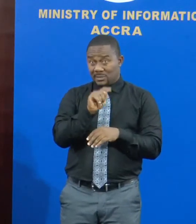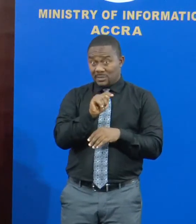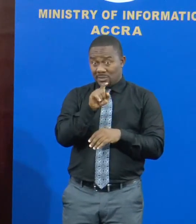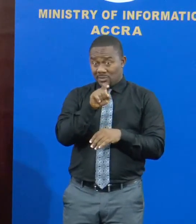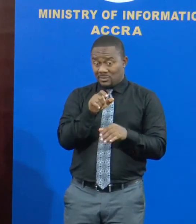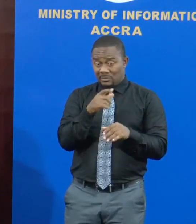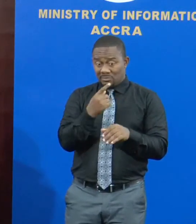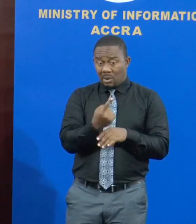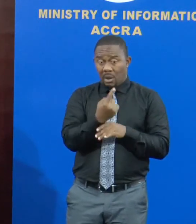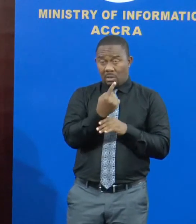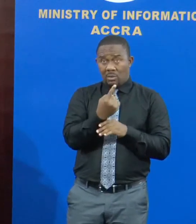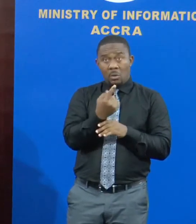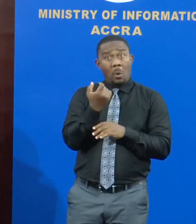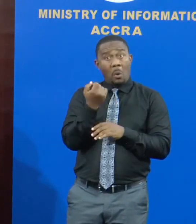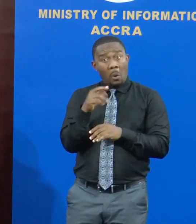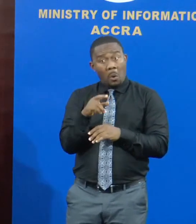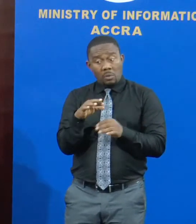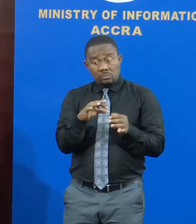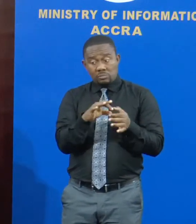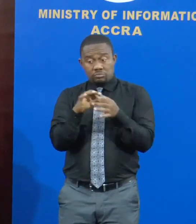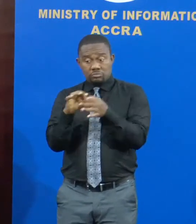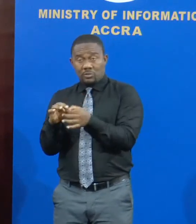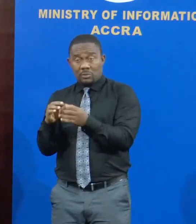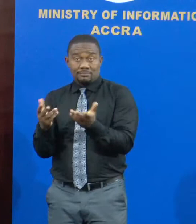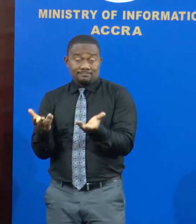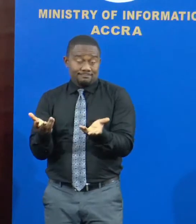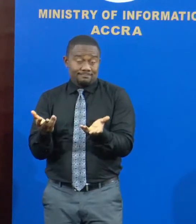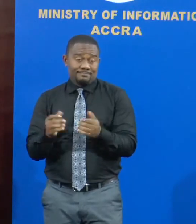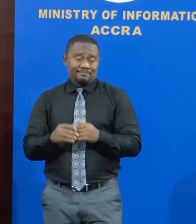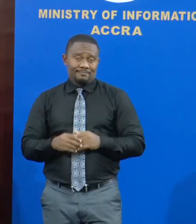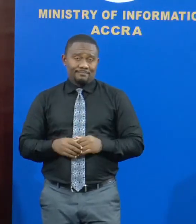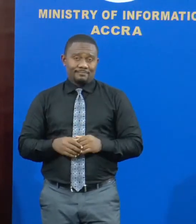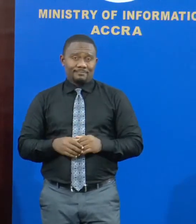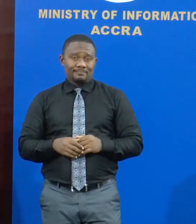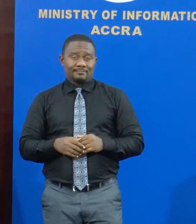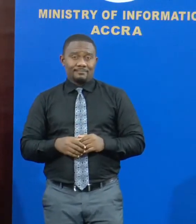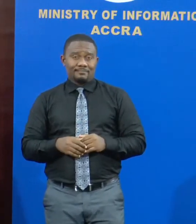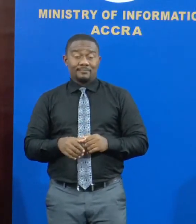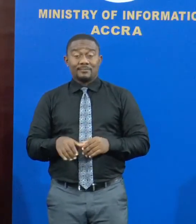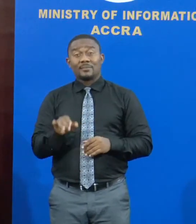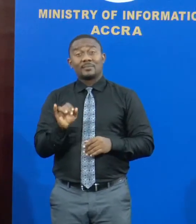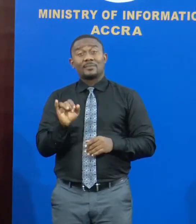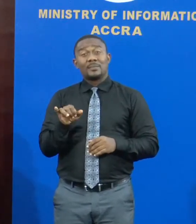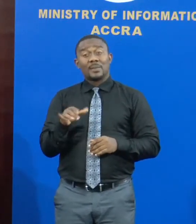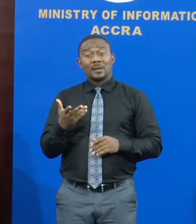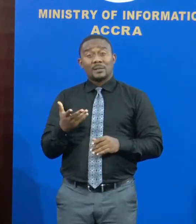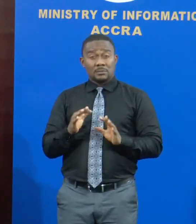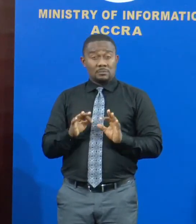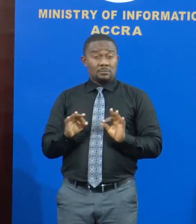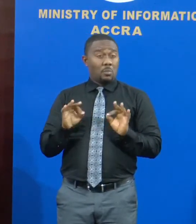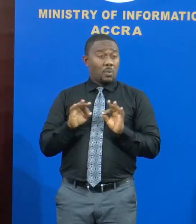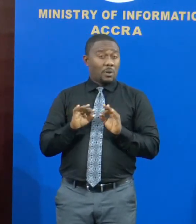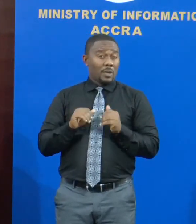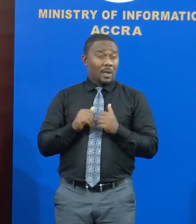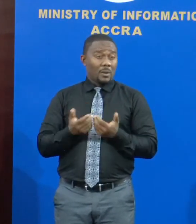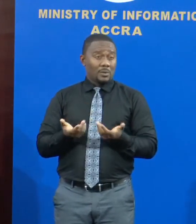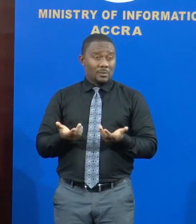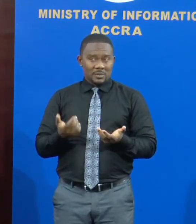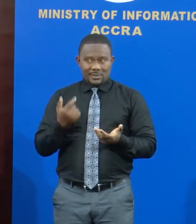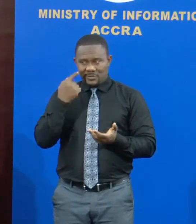should collaborate? Now, that decision becomes clear when you look at what